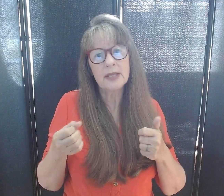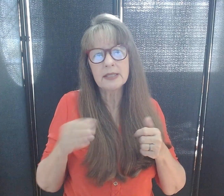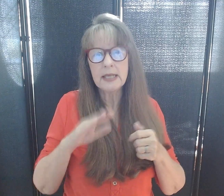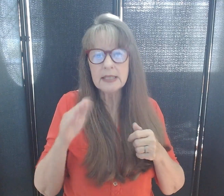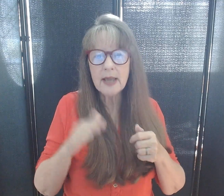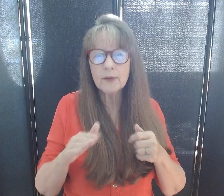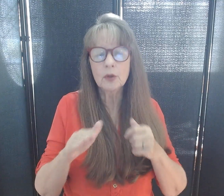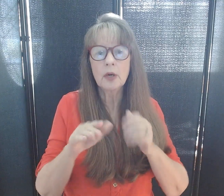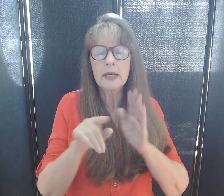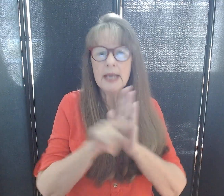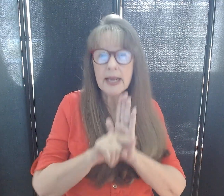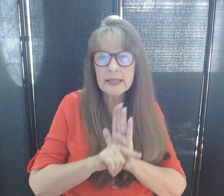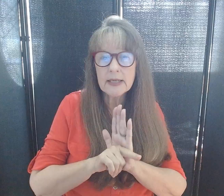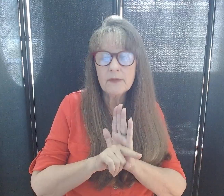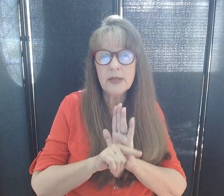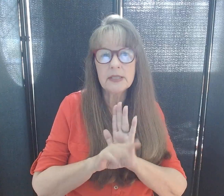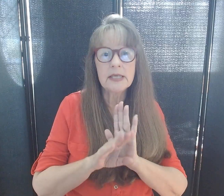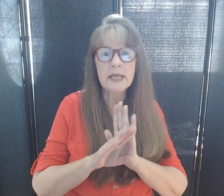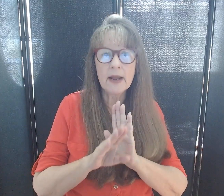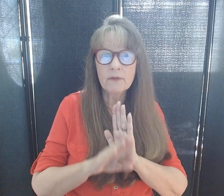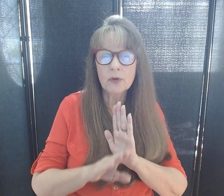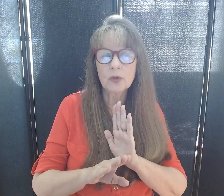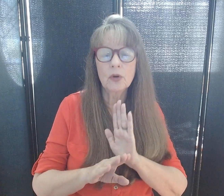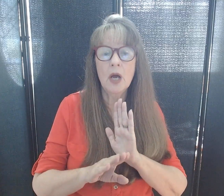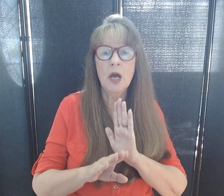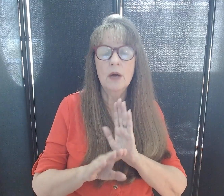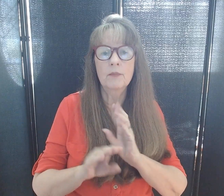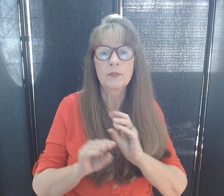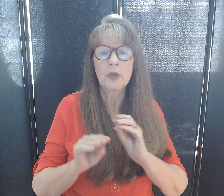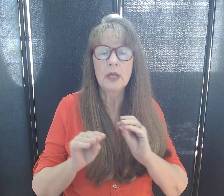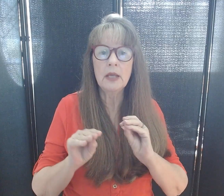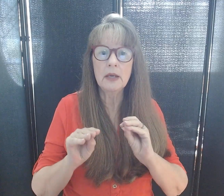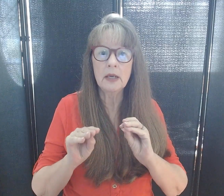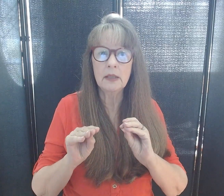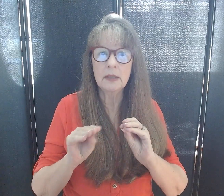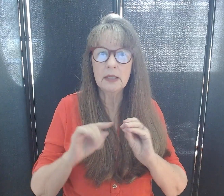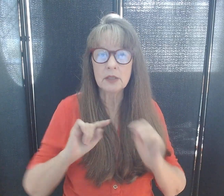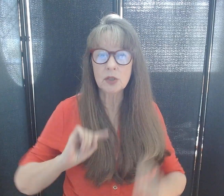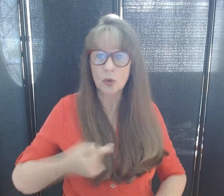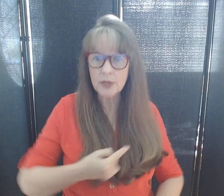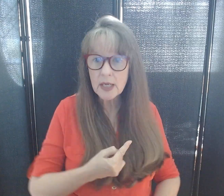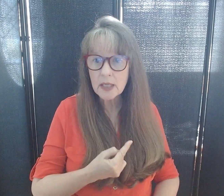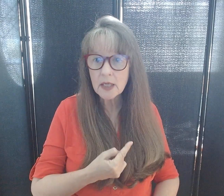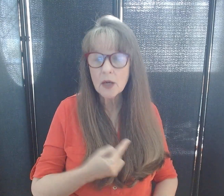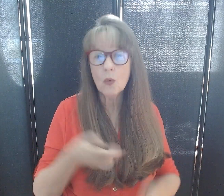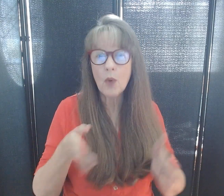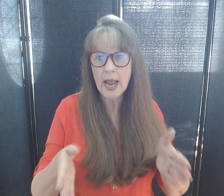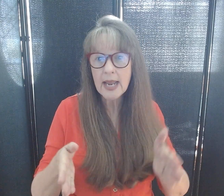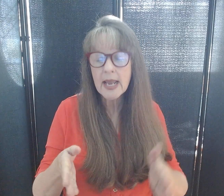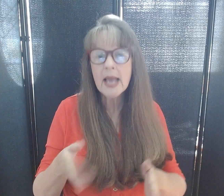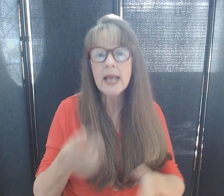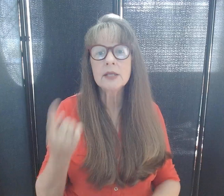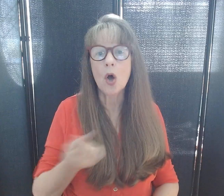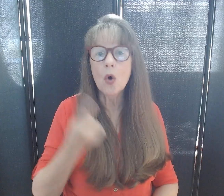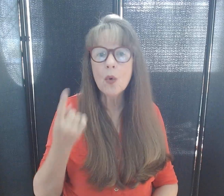it's never negative. It's never in an insulting way. It's